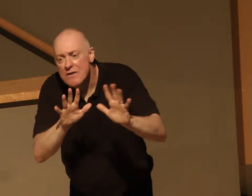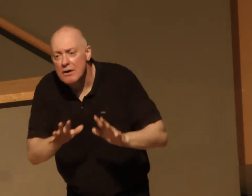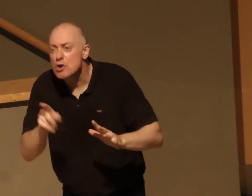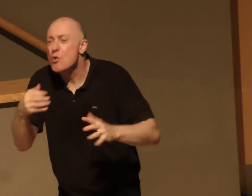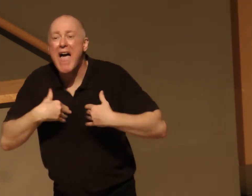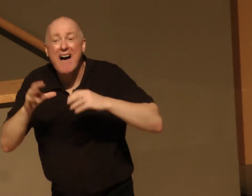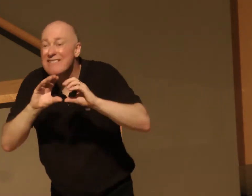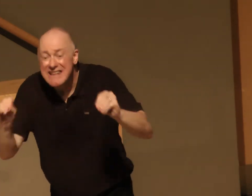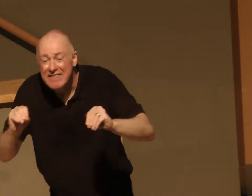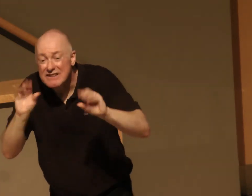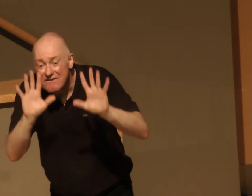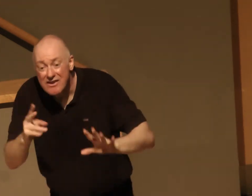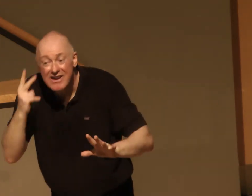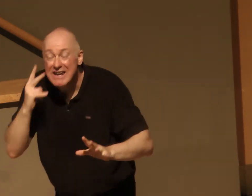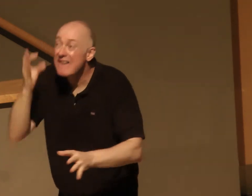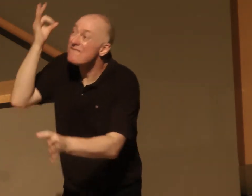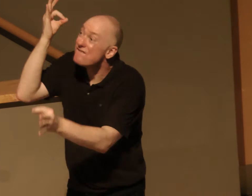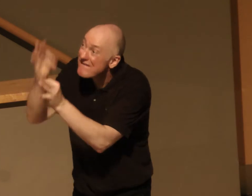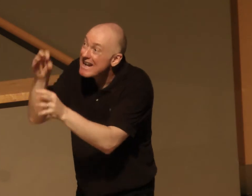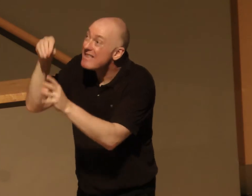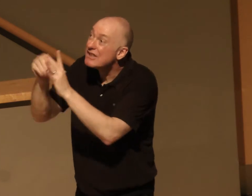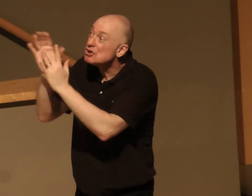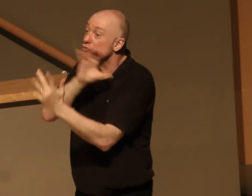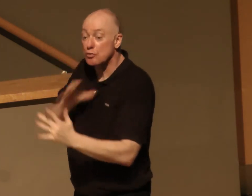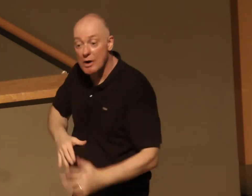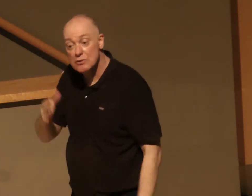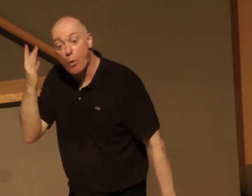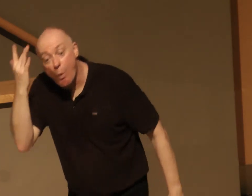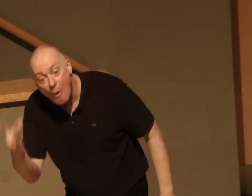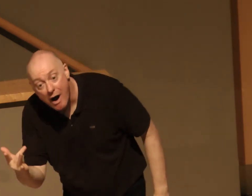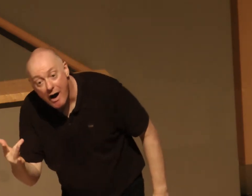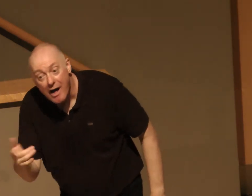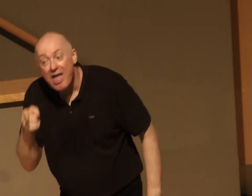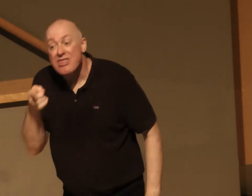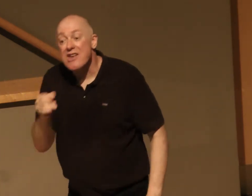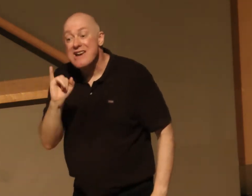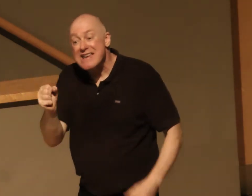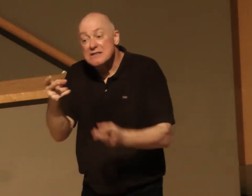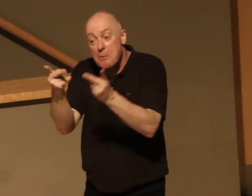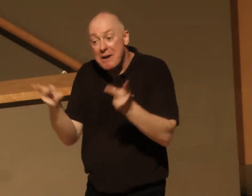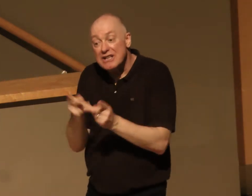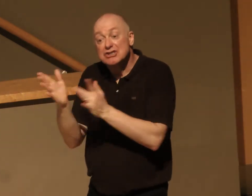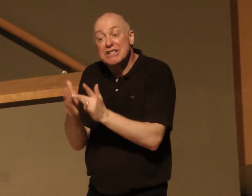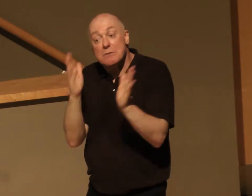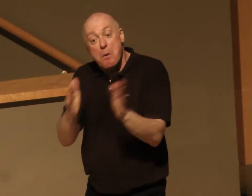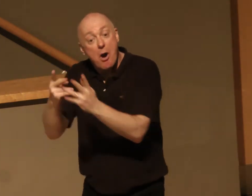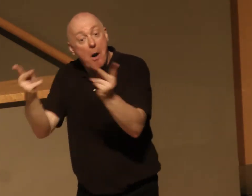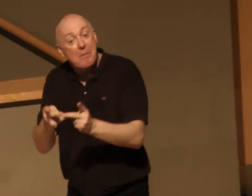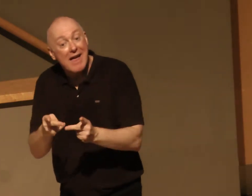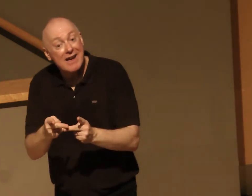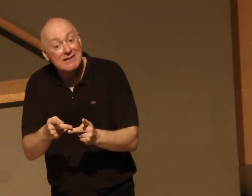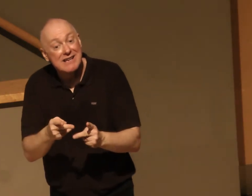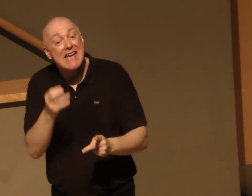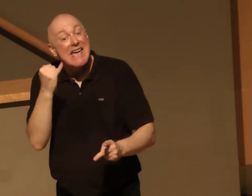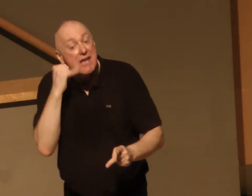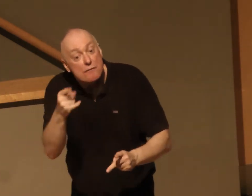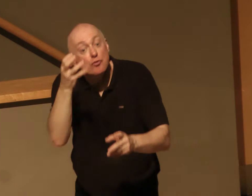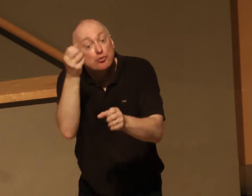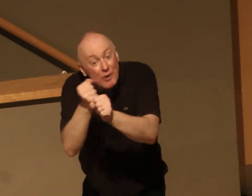fear to replace your faith and trust in Jesus Christ because there is a place that I'm preparing for you that you will go if you trust me you will